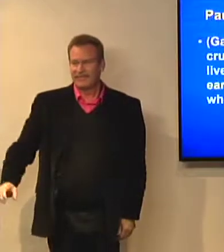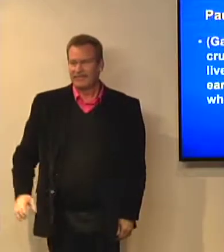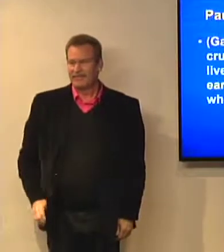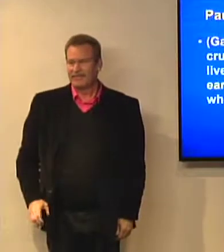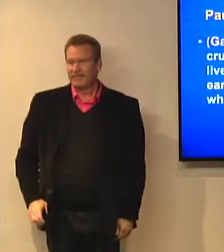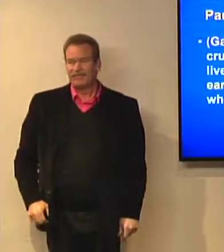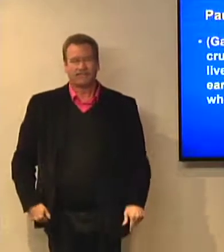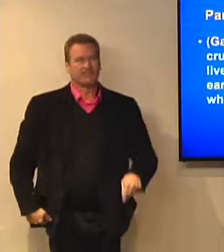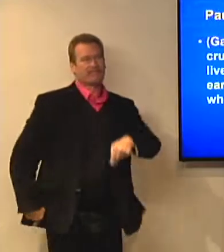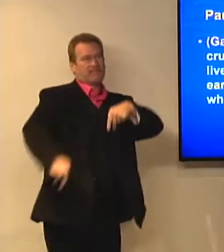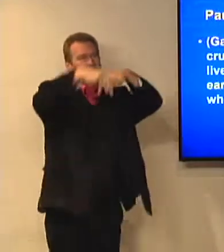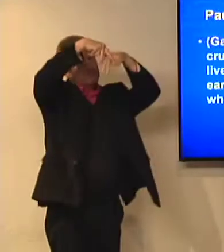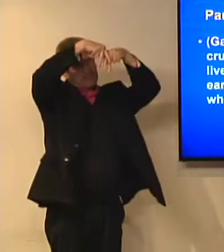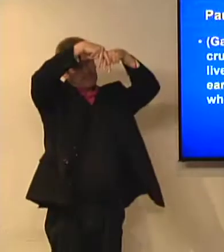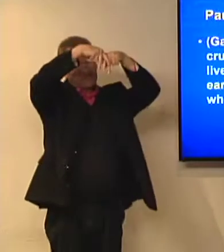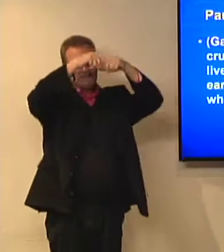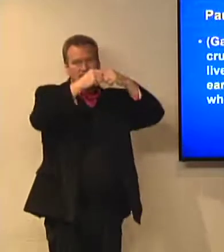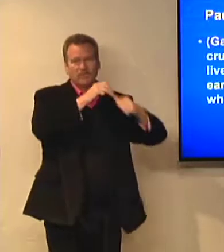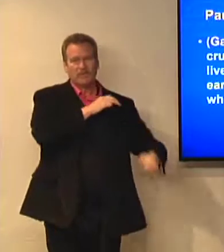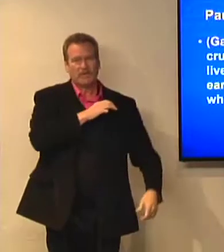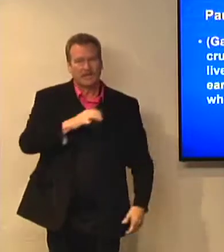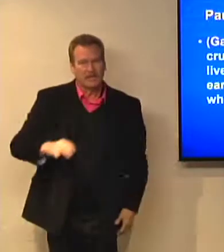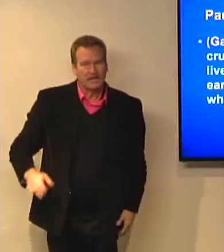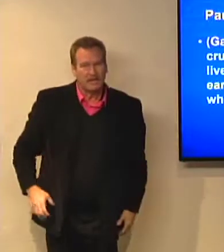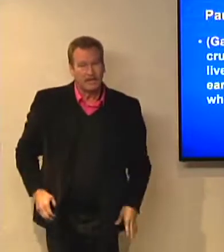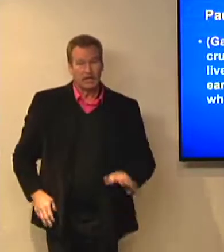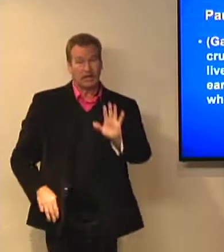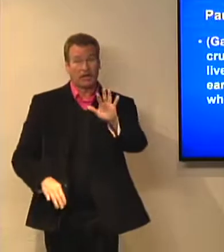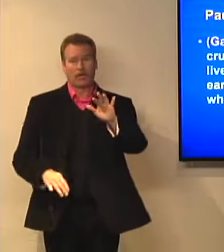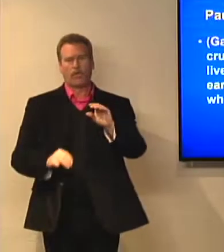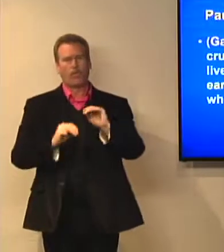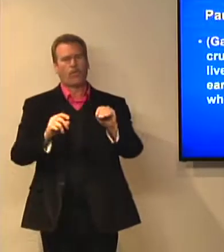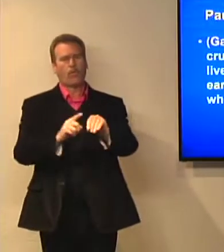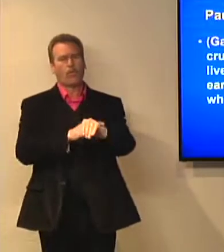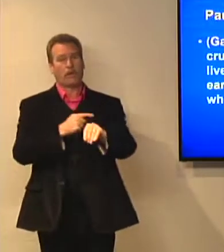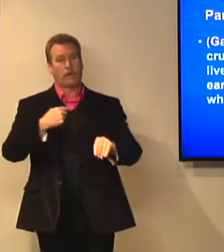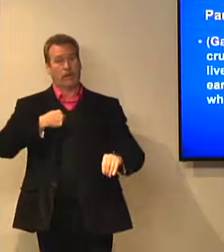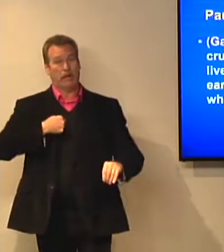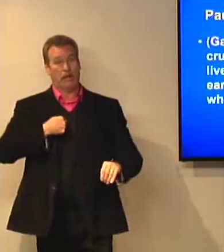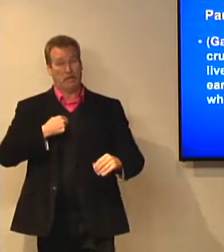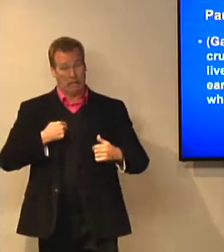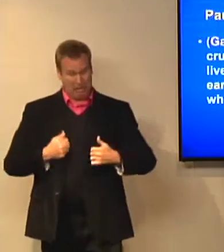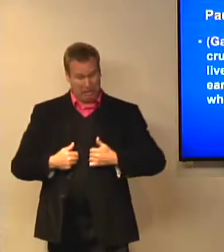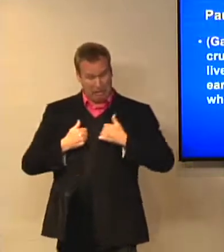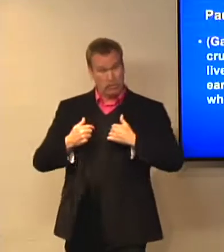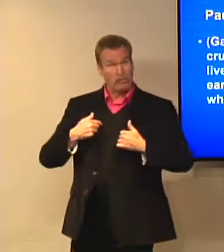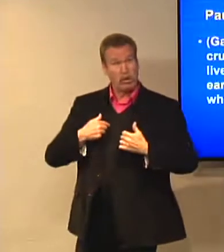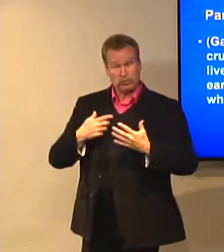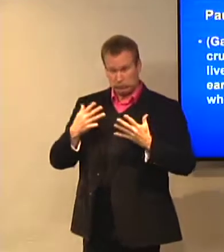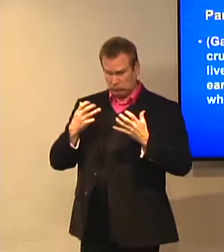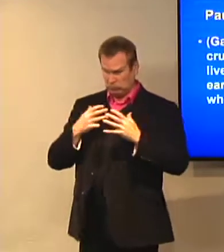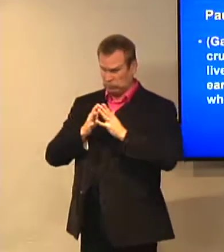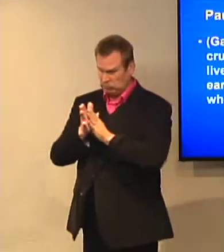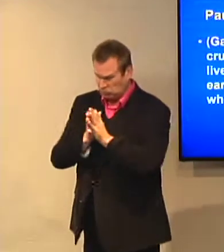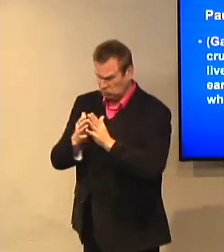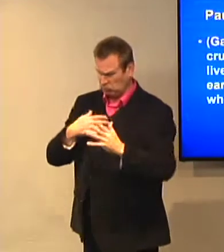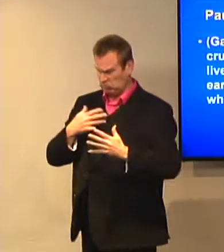My life has been crucified with Christ, as if I were up there on the cross with him. It is no longer